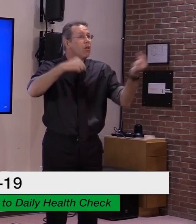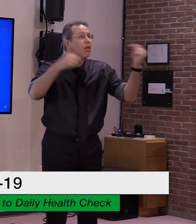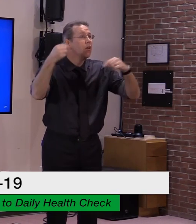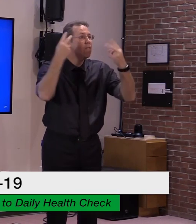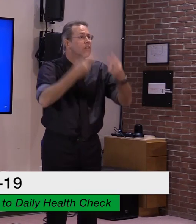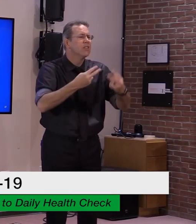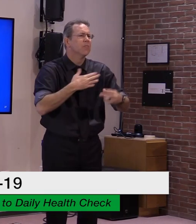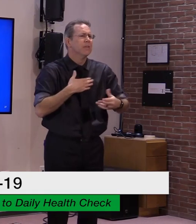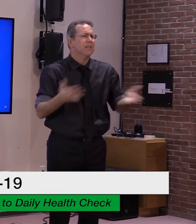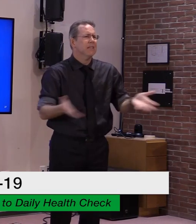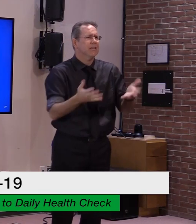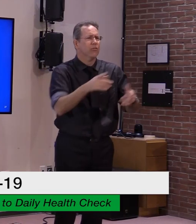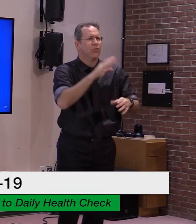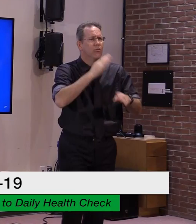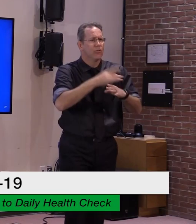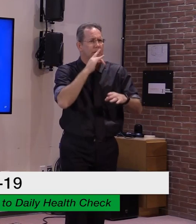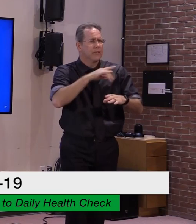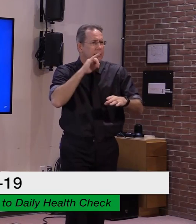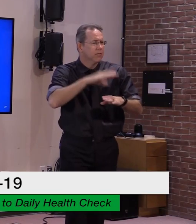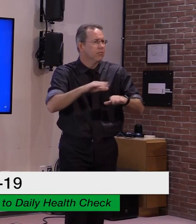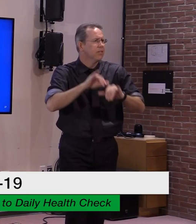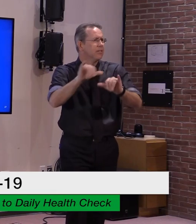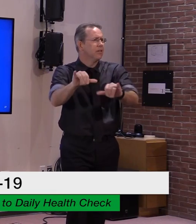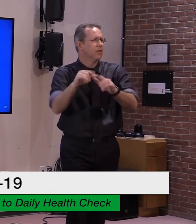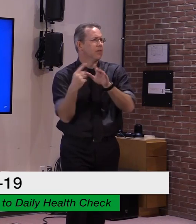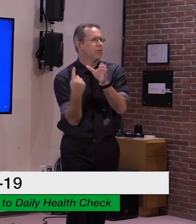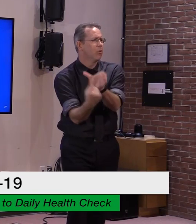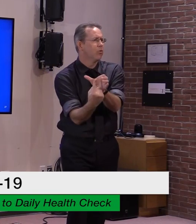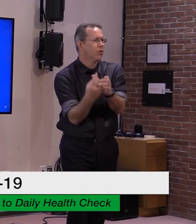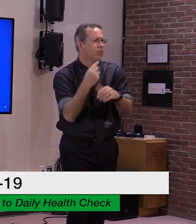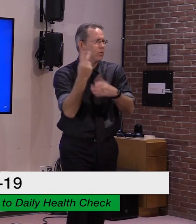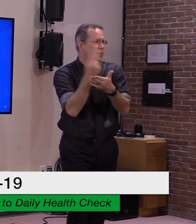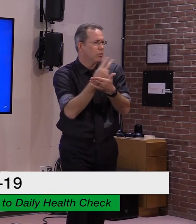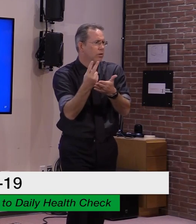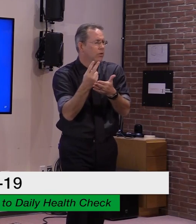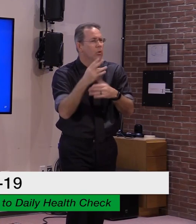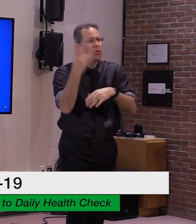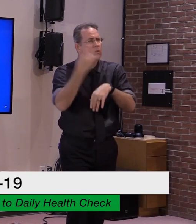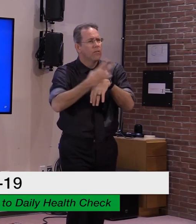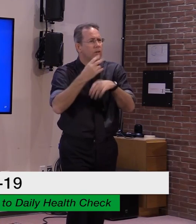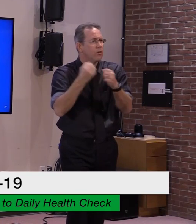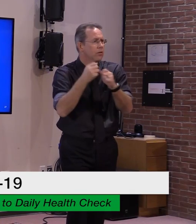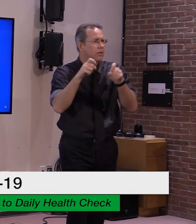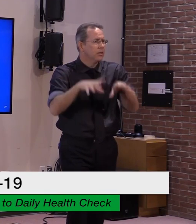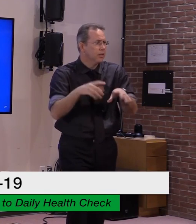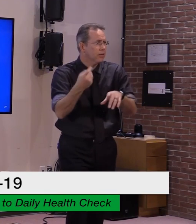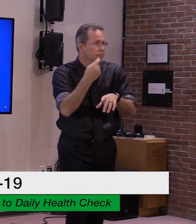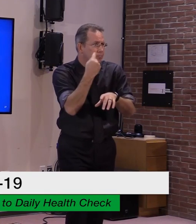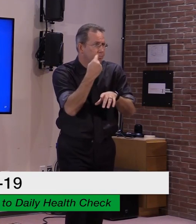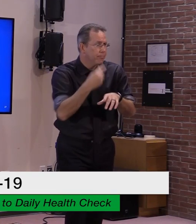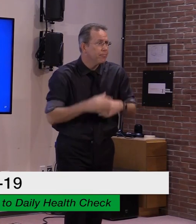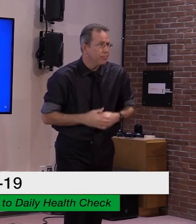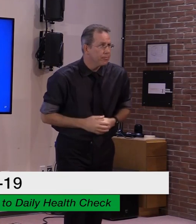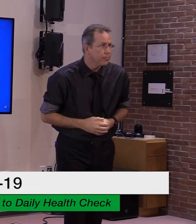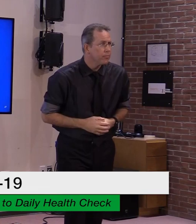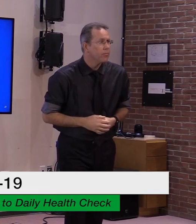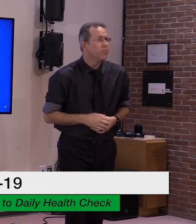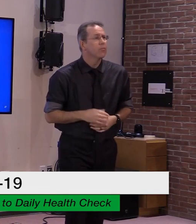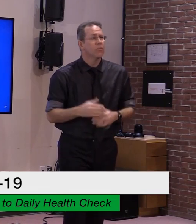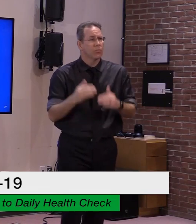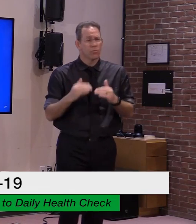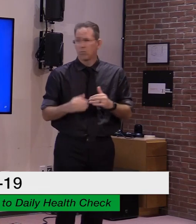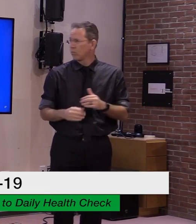a new update that we're providing this week but this is an update on cases in long-term care facilities you can see um that there are